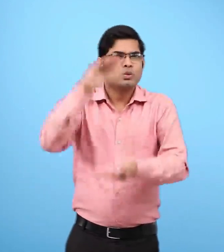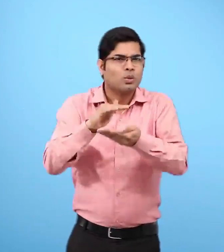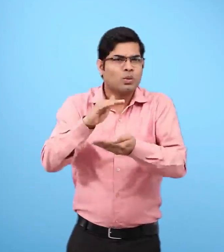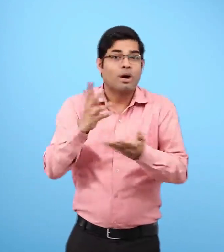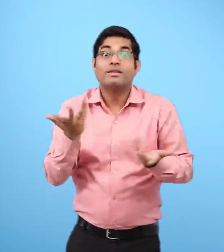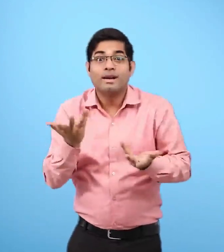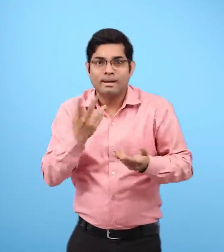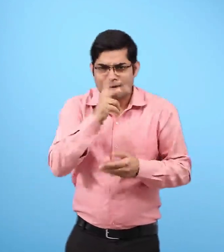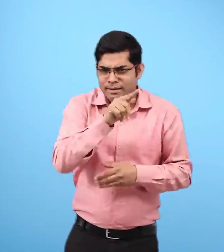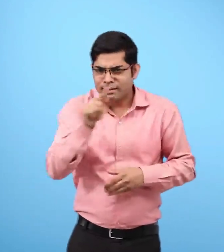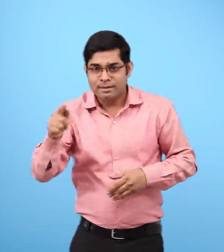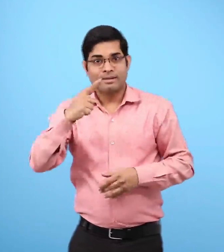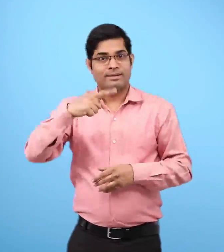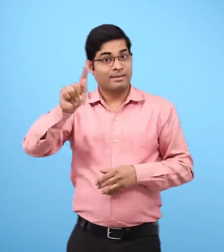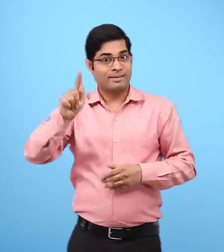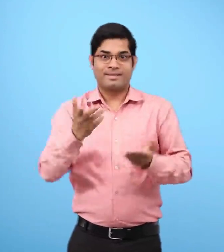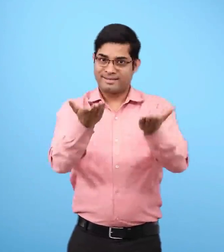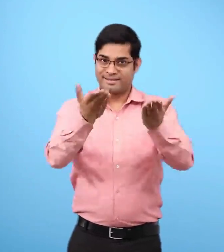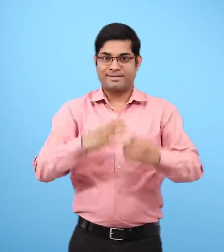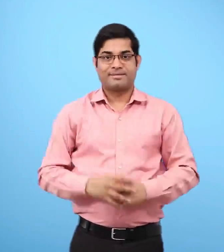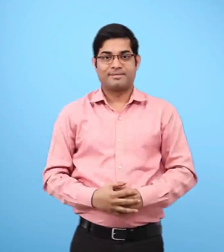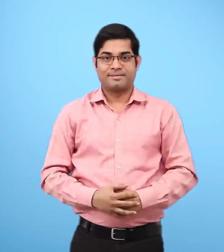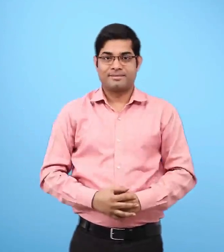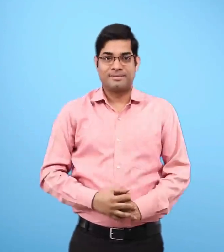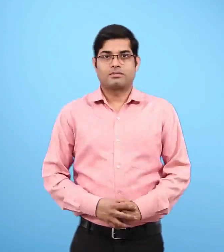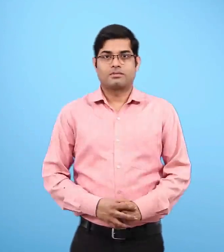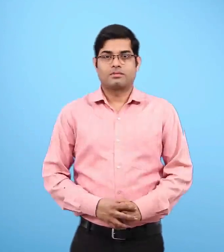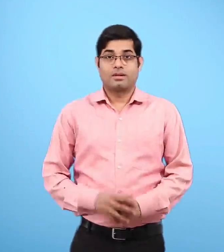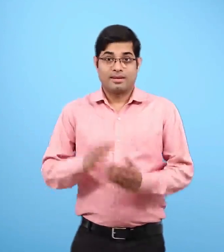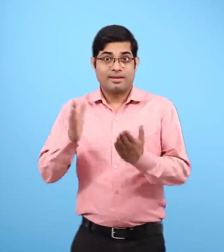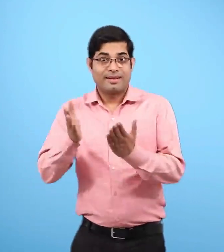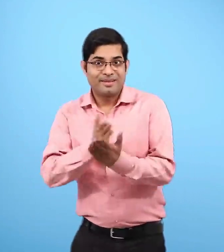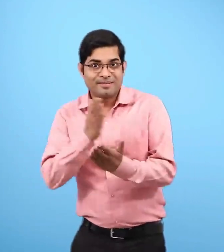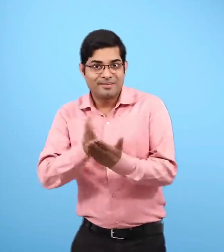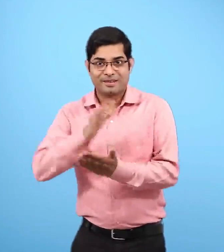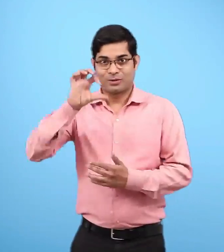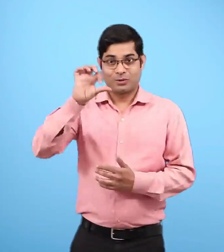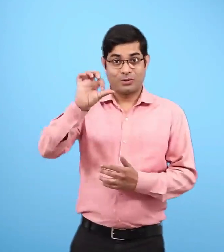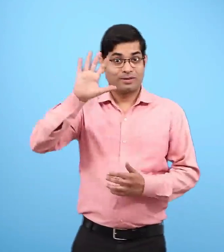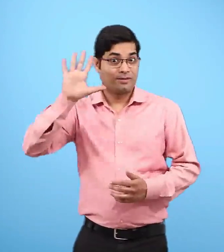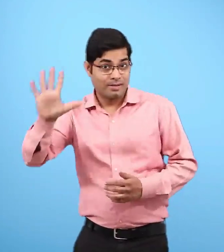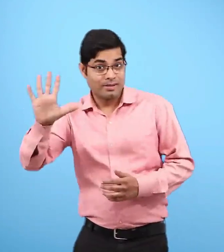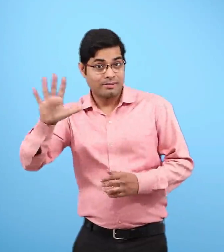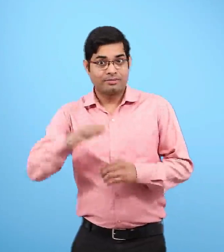identify and tick the shortest stick. Page 95.